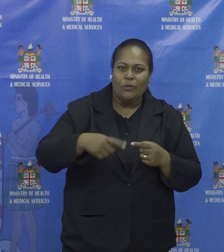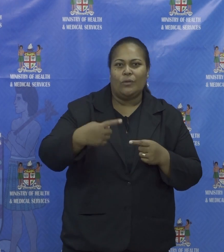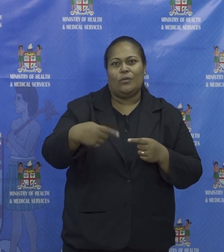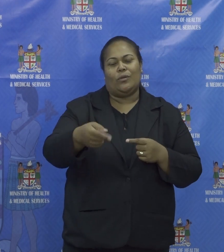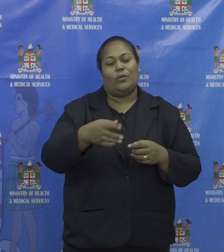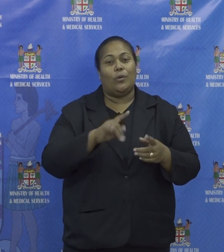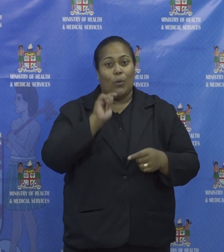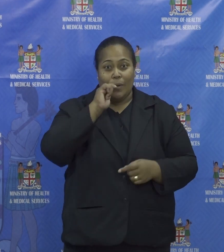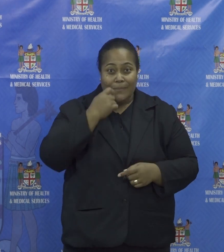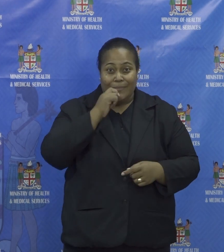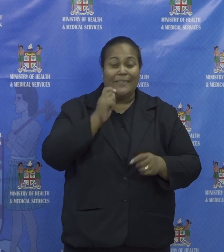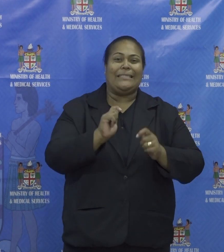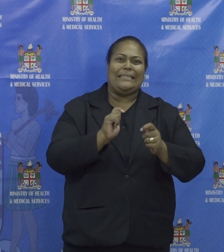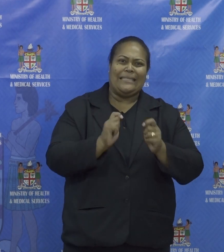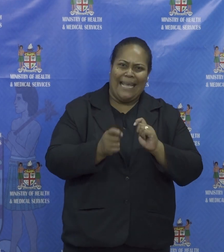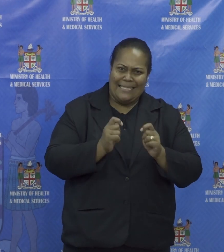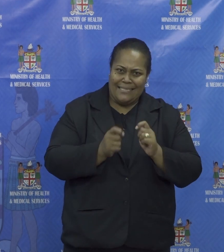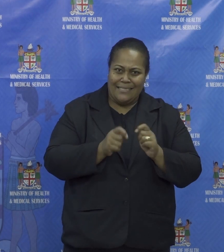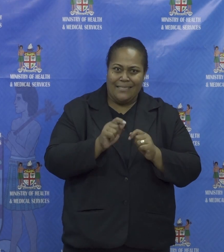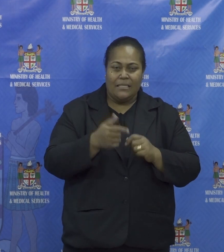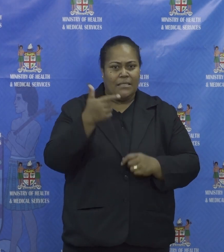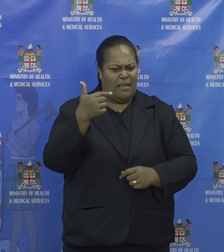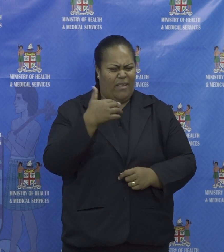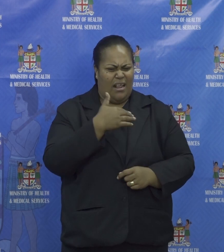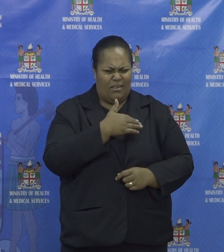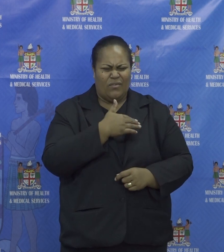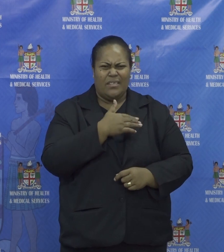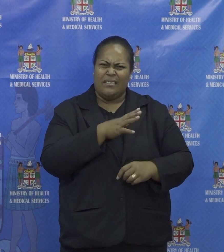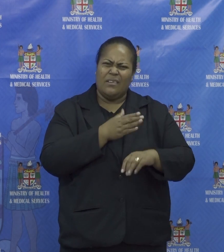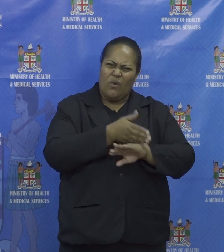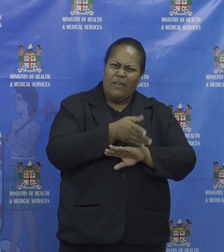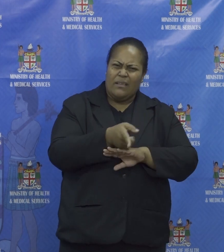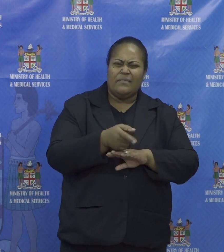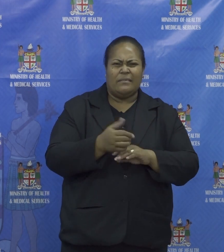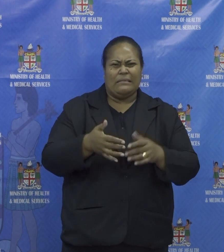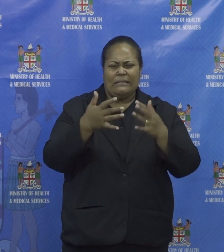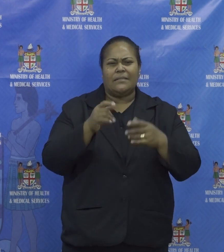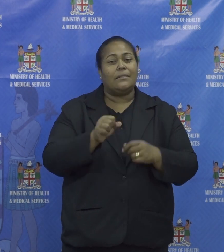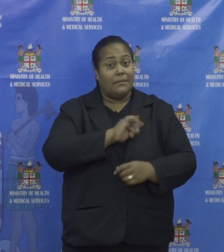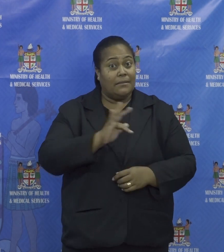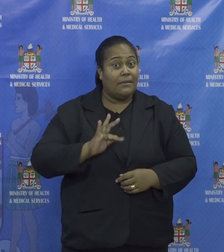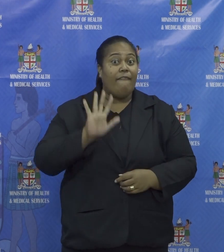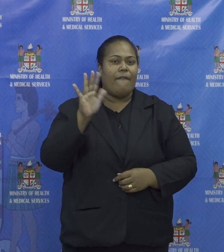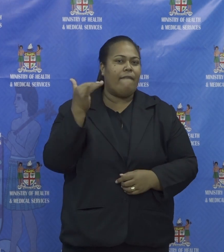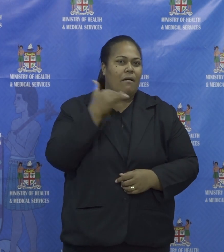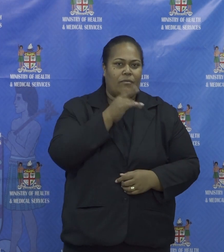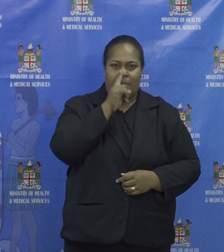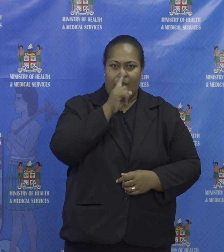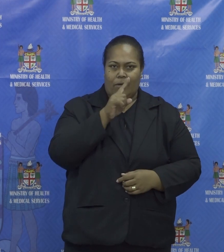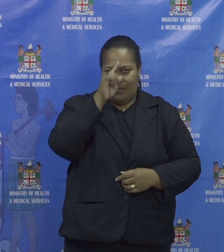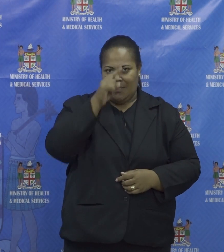will cover some 700 plus staff and more than 500 patients who are currently